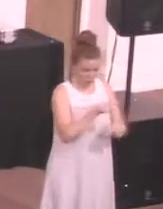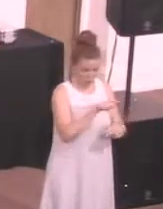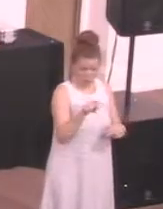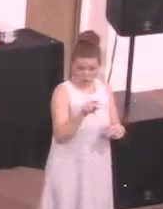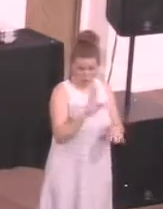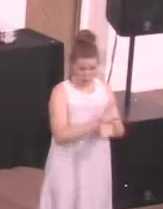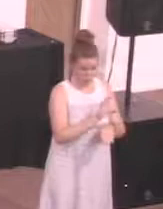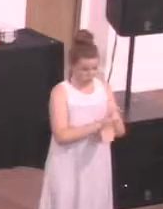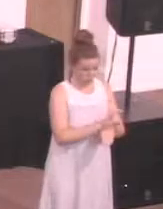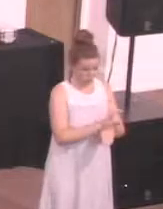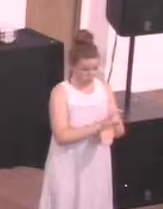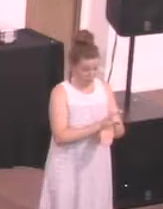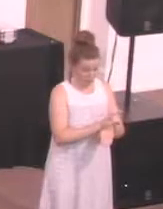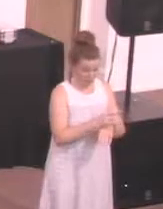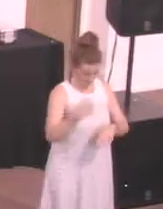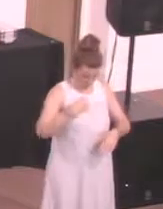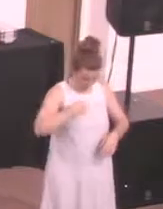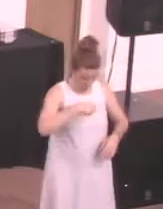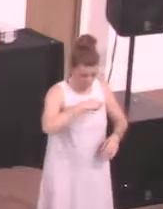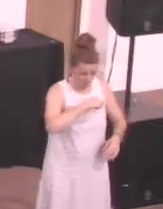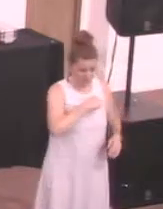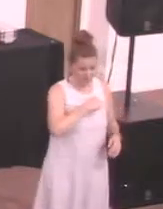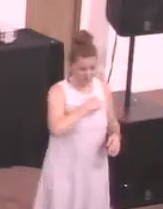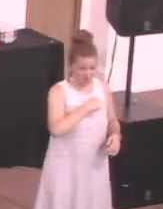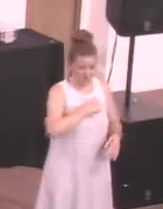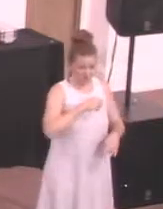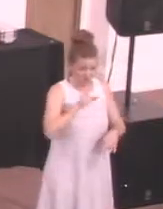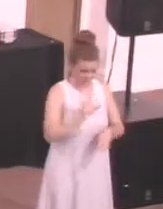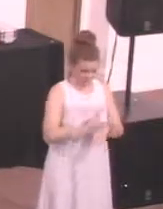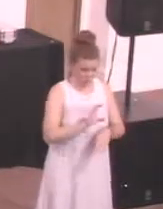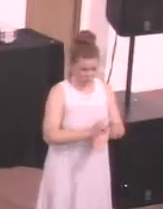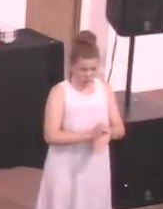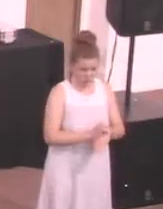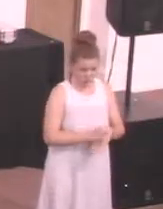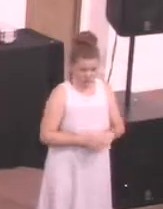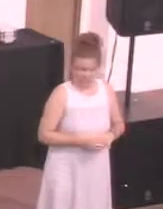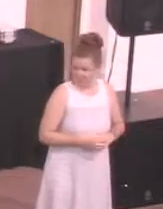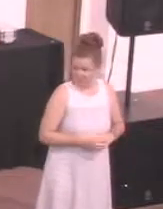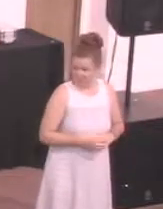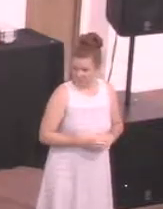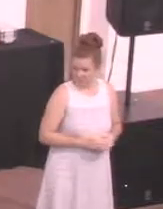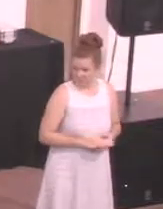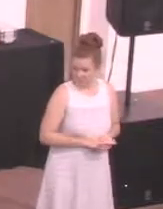church. Say, we are the church.